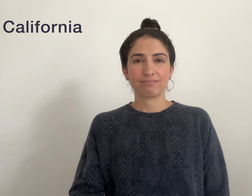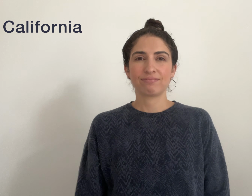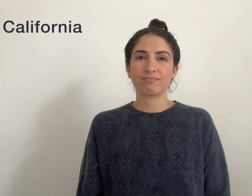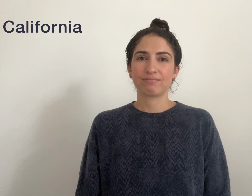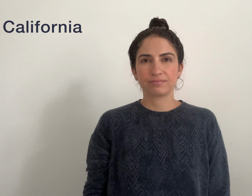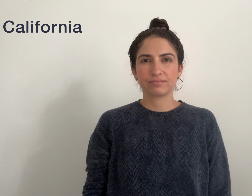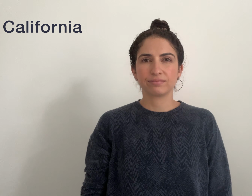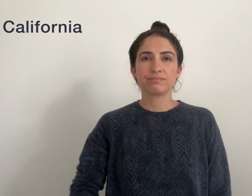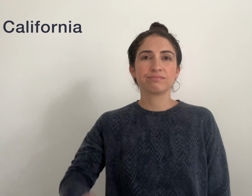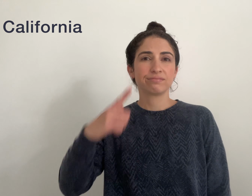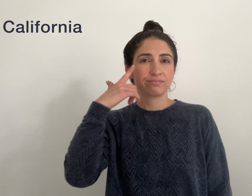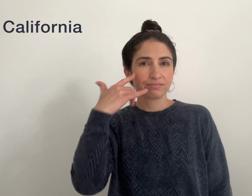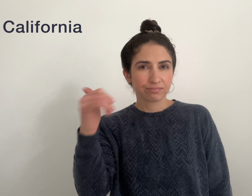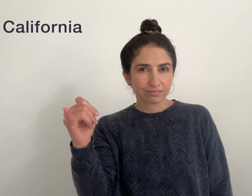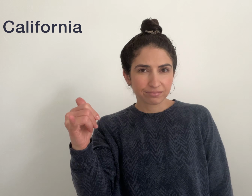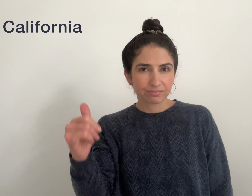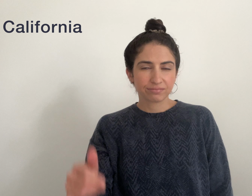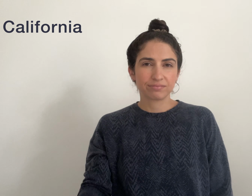California, or California,